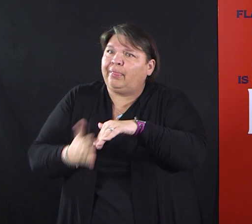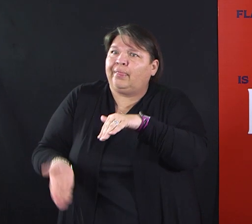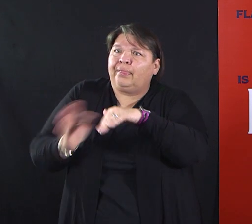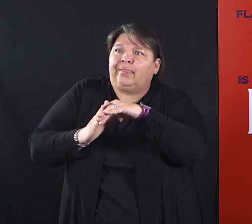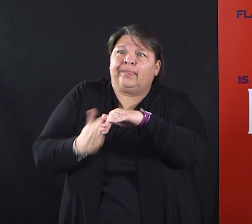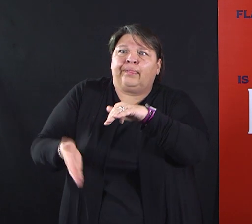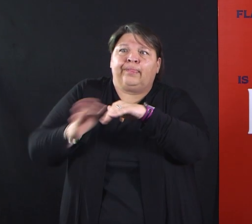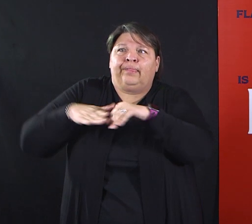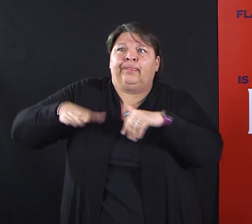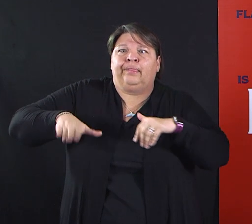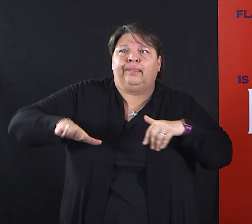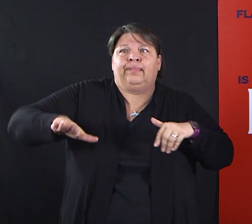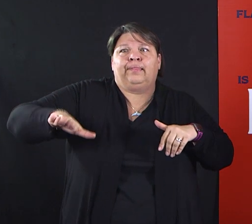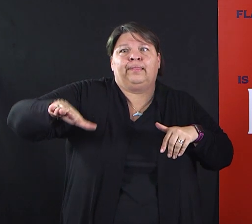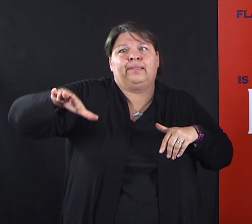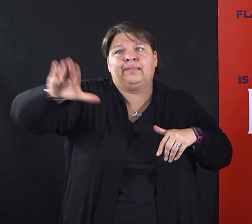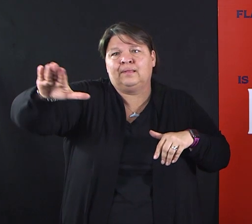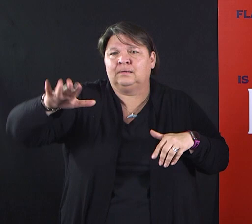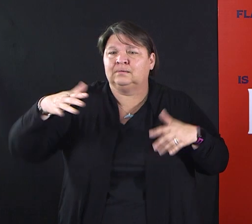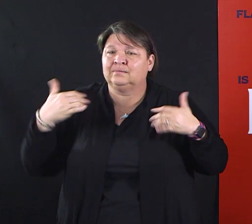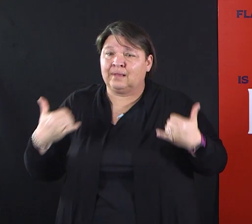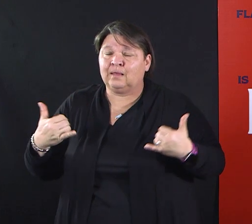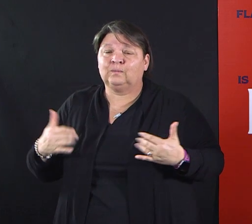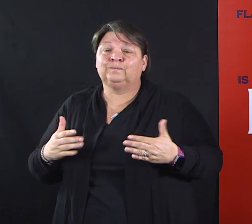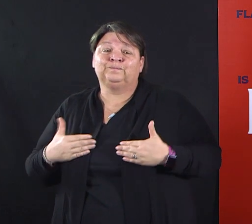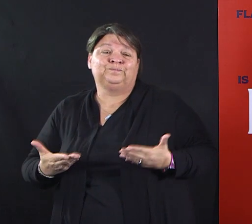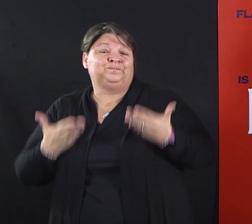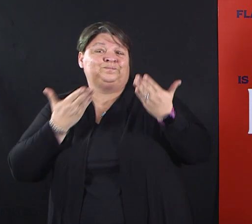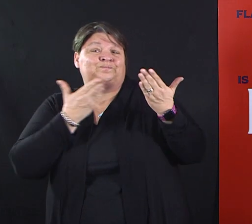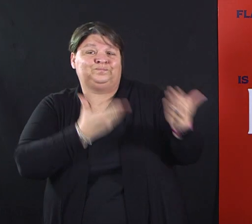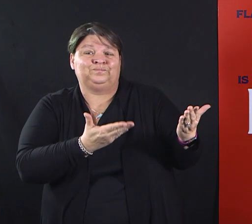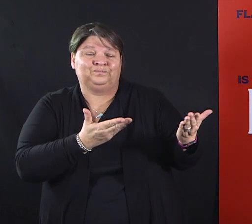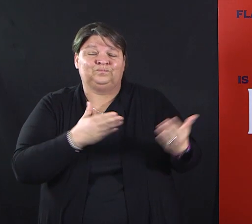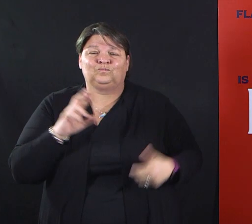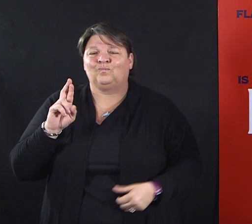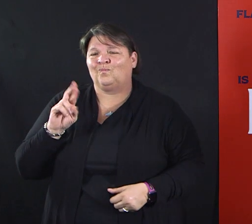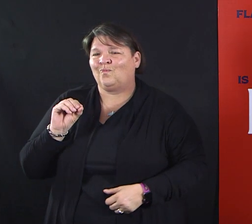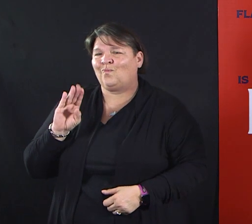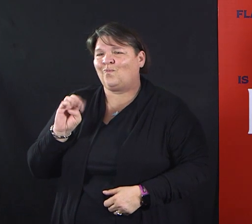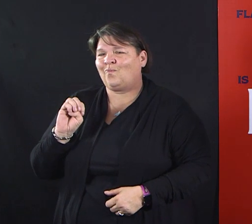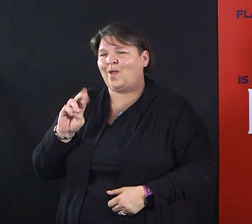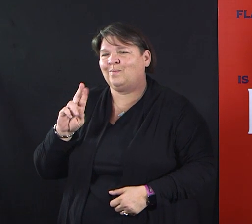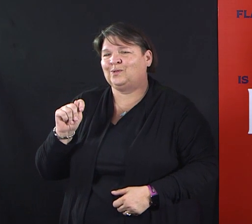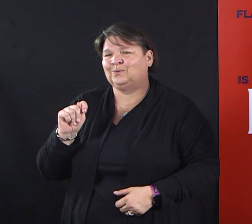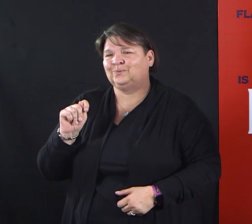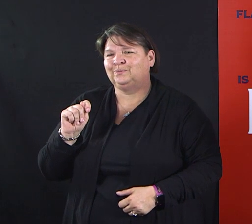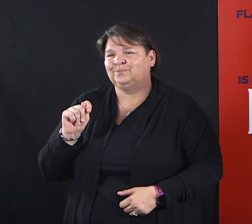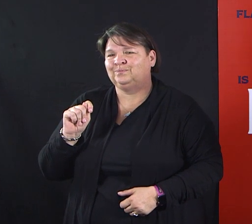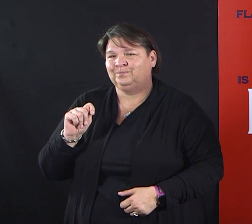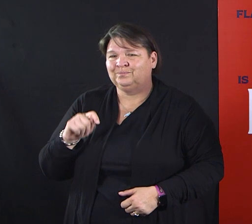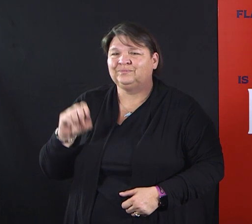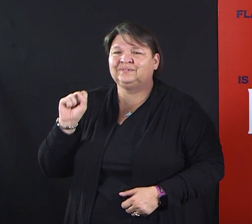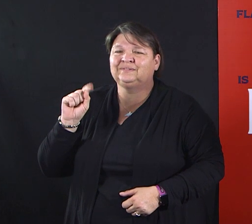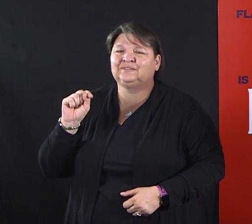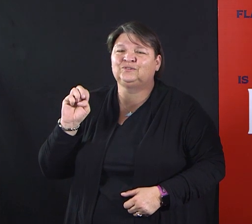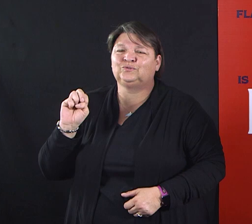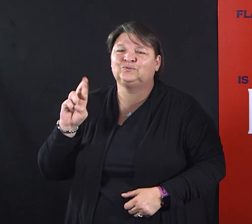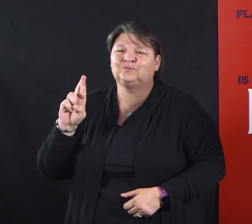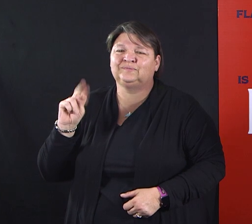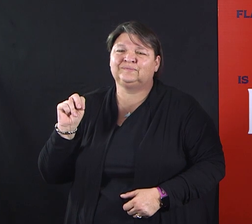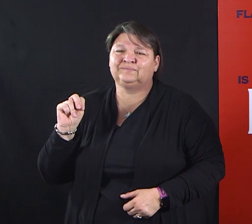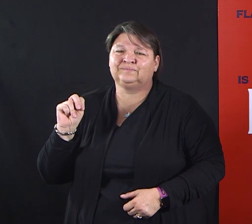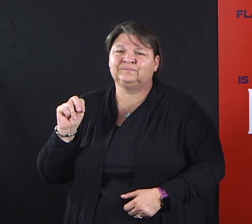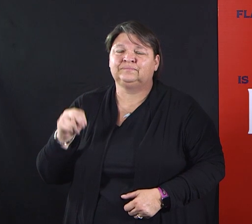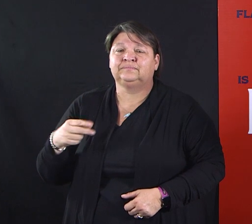to Robert Stearns. Like I said, he's going to explain to you the city's attempts to work with the business community and set up